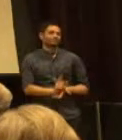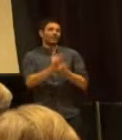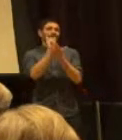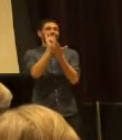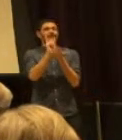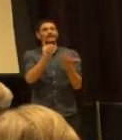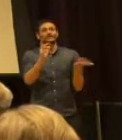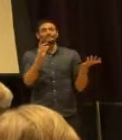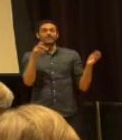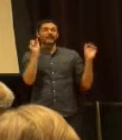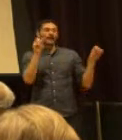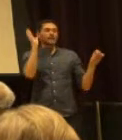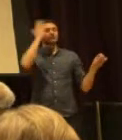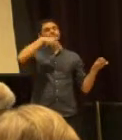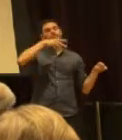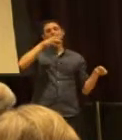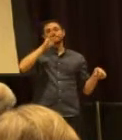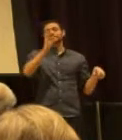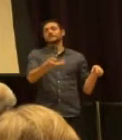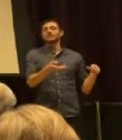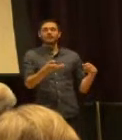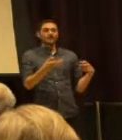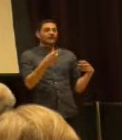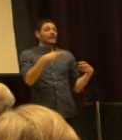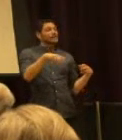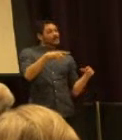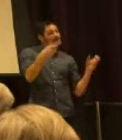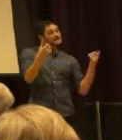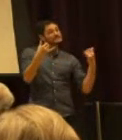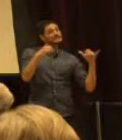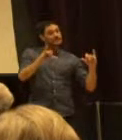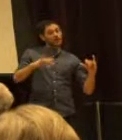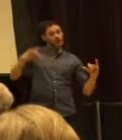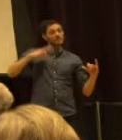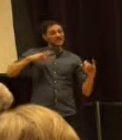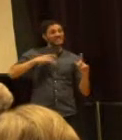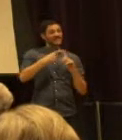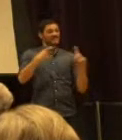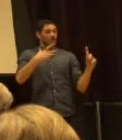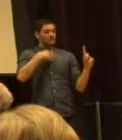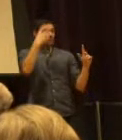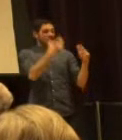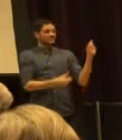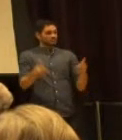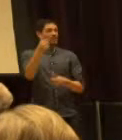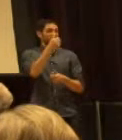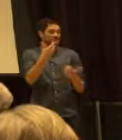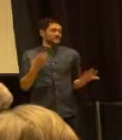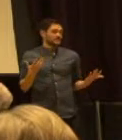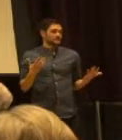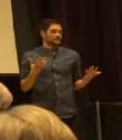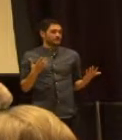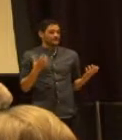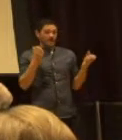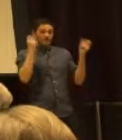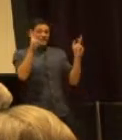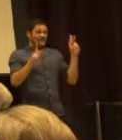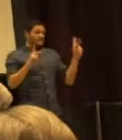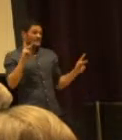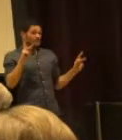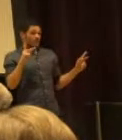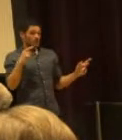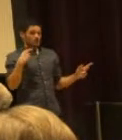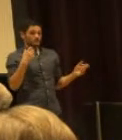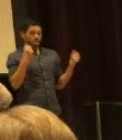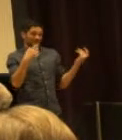within the bounds of white supremacy in a way that benefits them. And a lot of us don't have that privilege. We